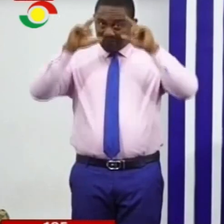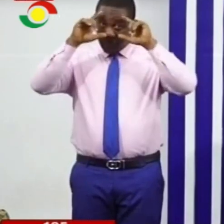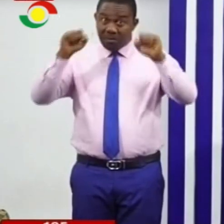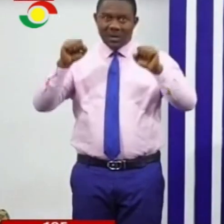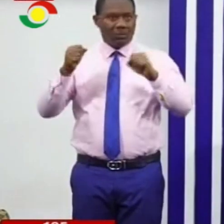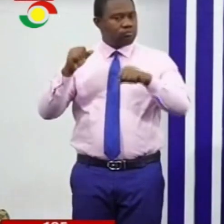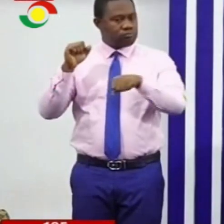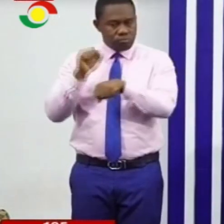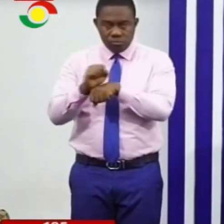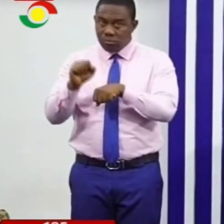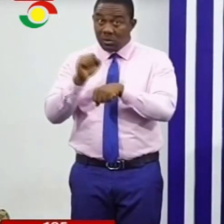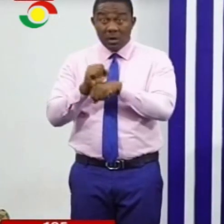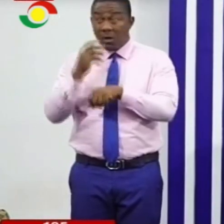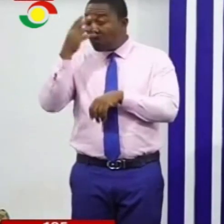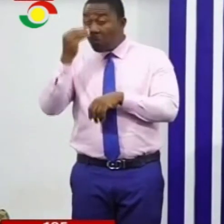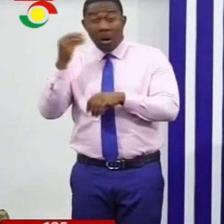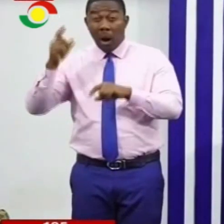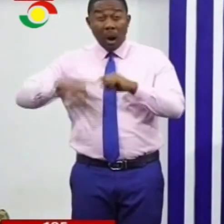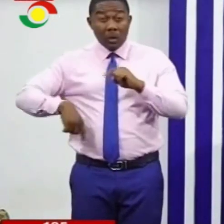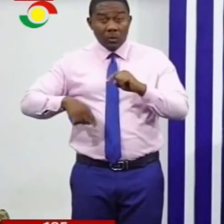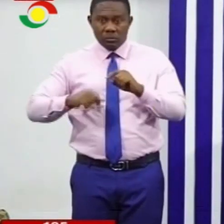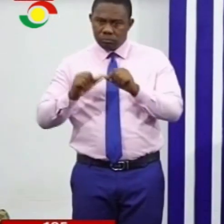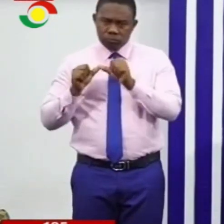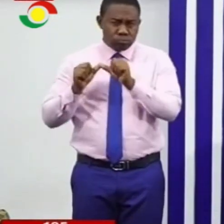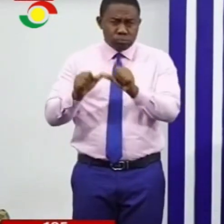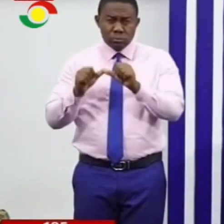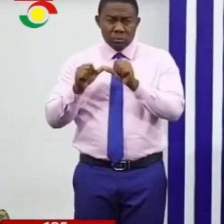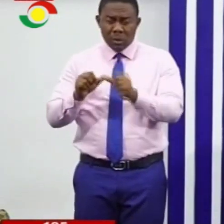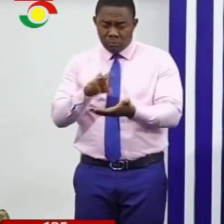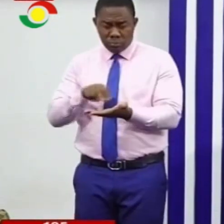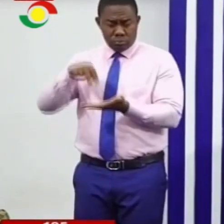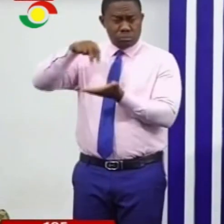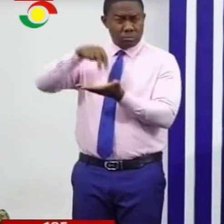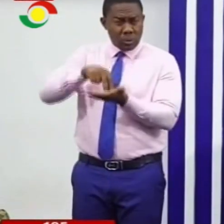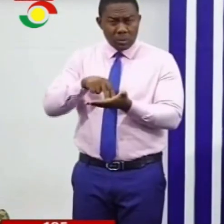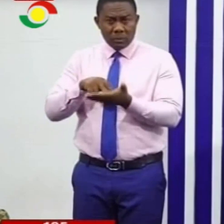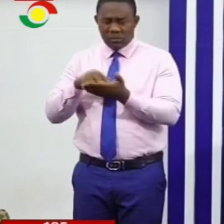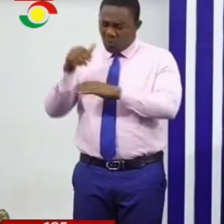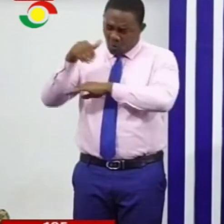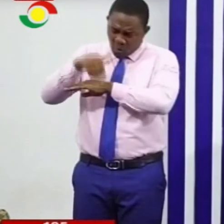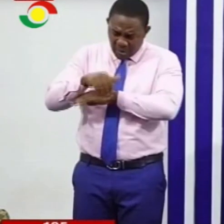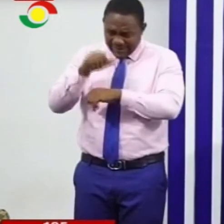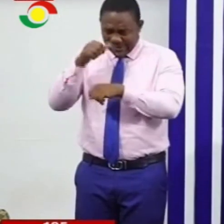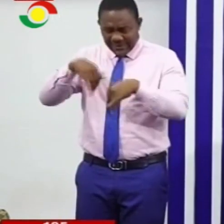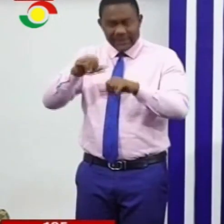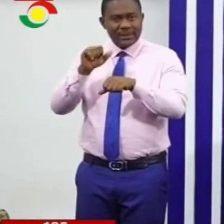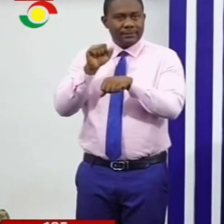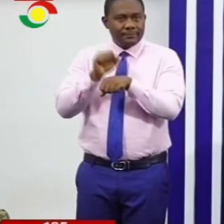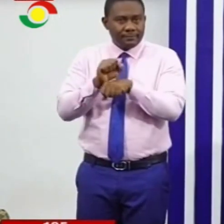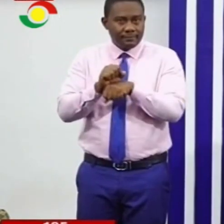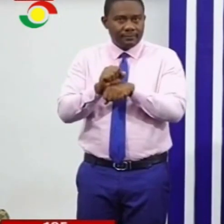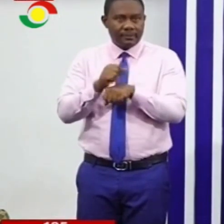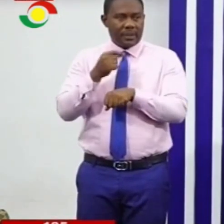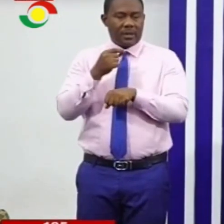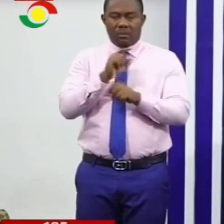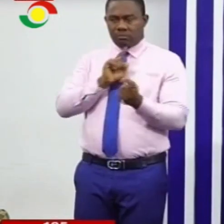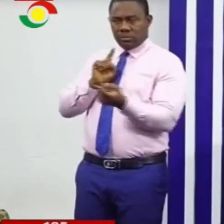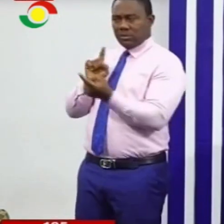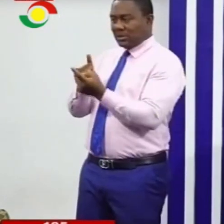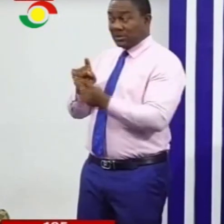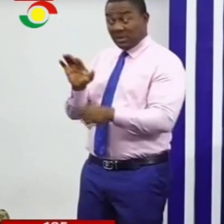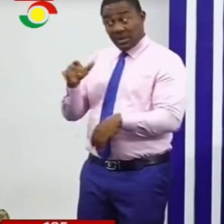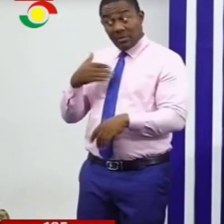hardworking, chairing a lot of meetings, staying up late. So I am on him to make sure that he's observing the